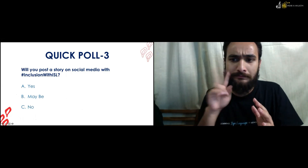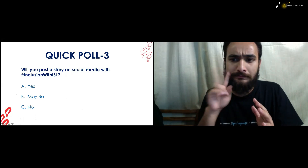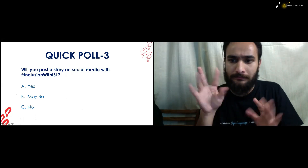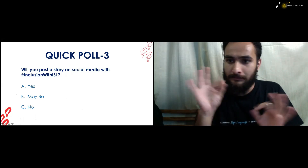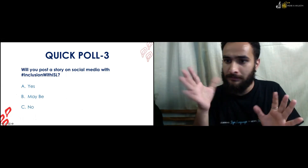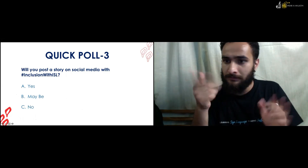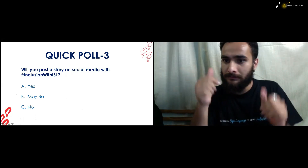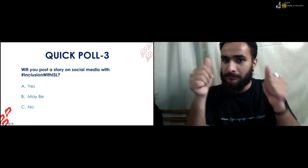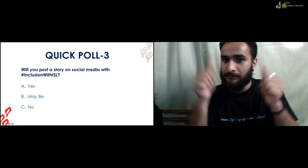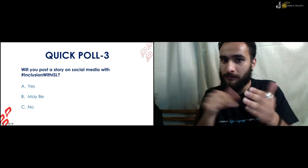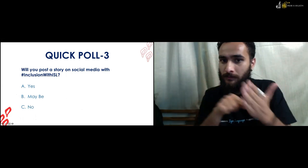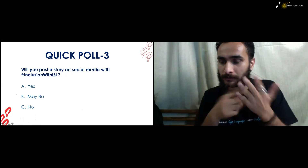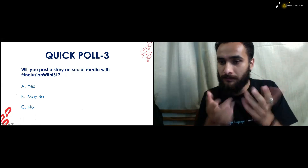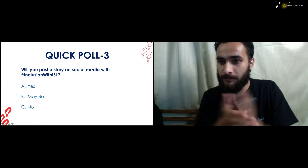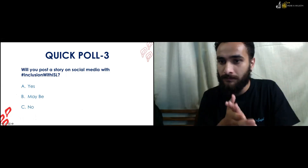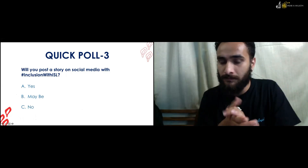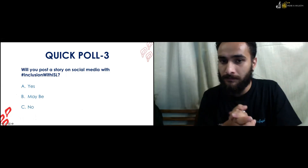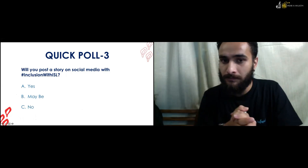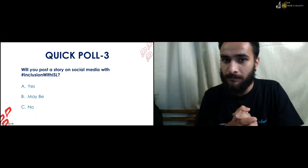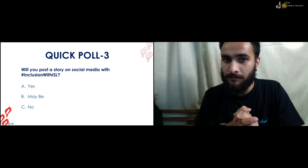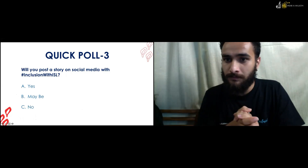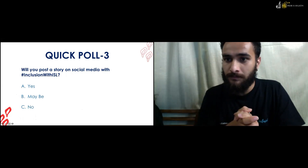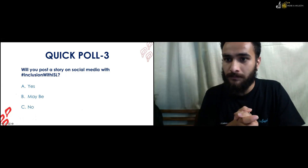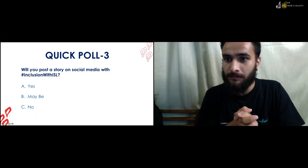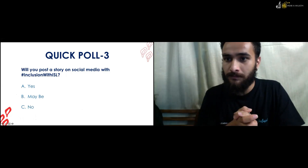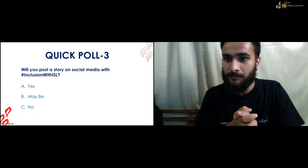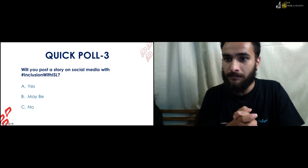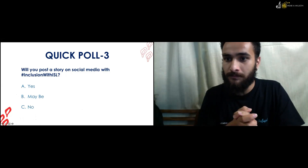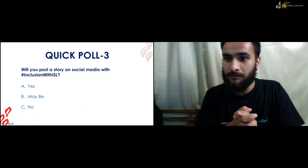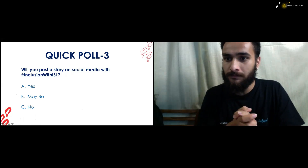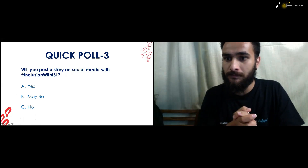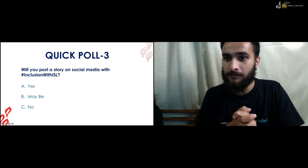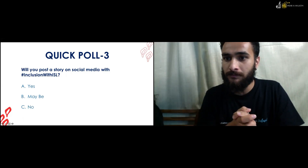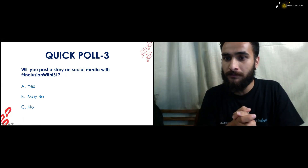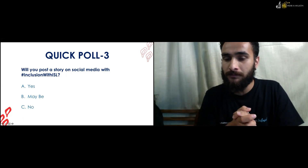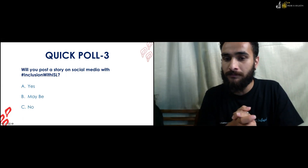Hey, Shali, can we have the results, please?